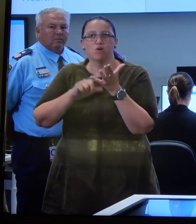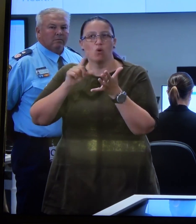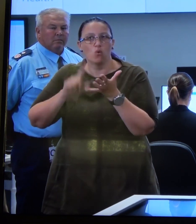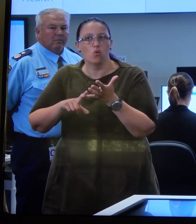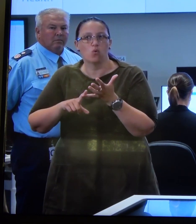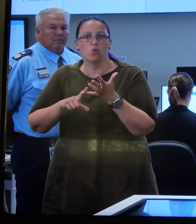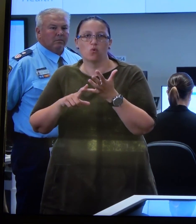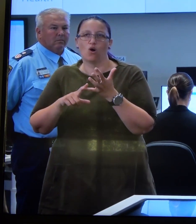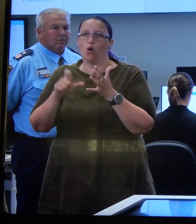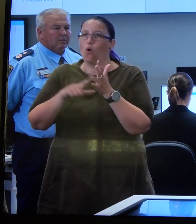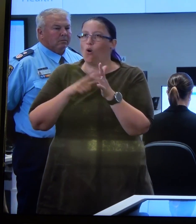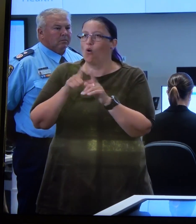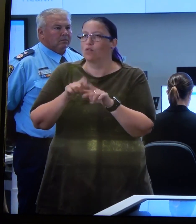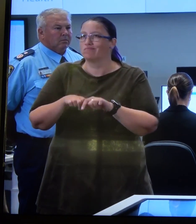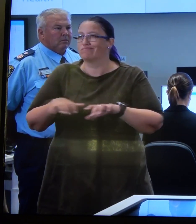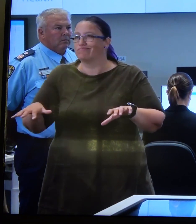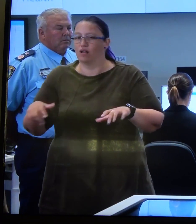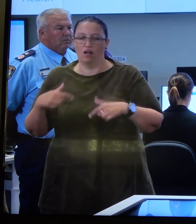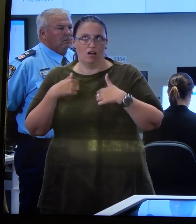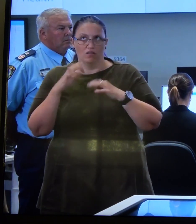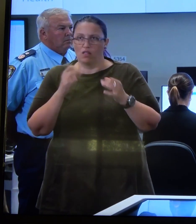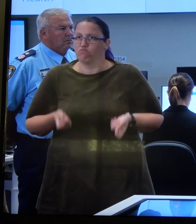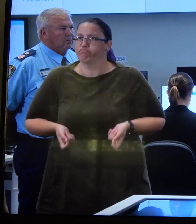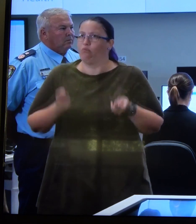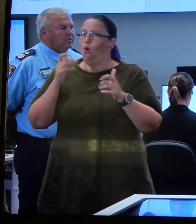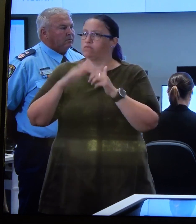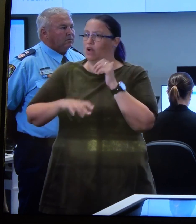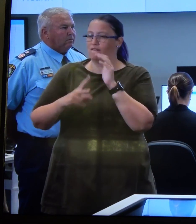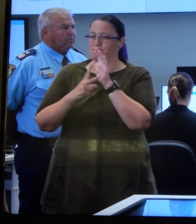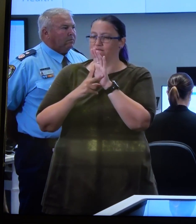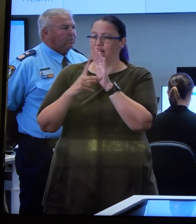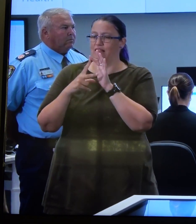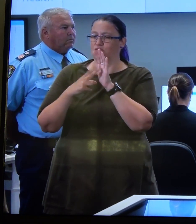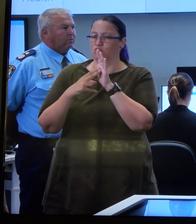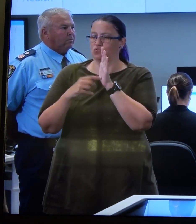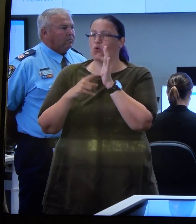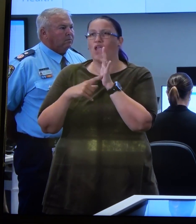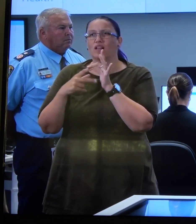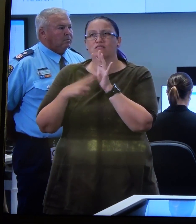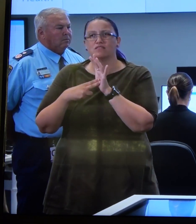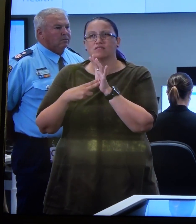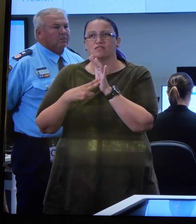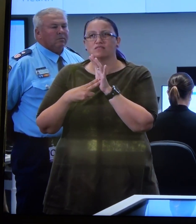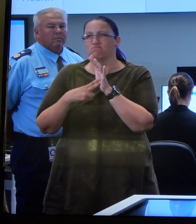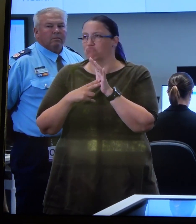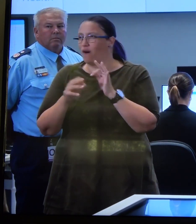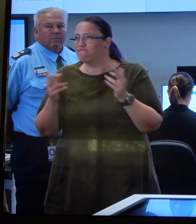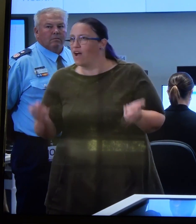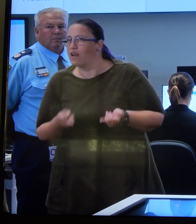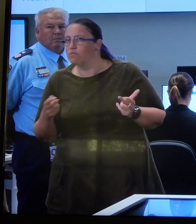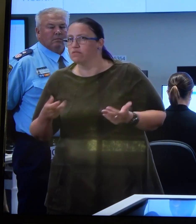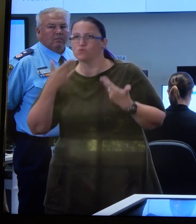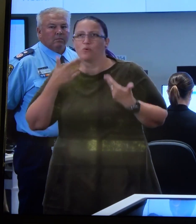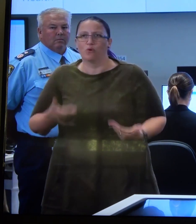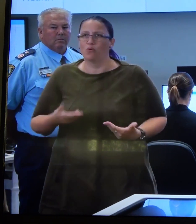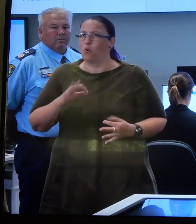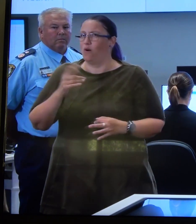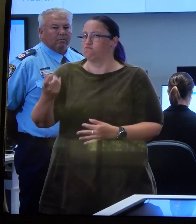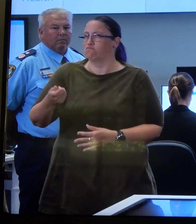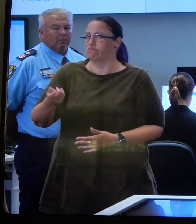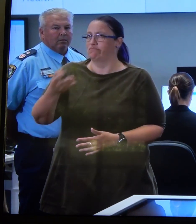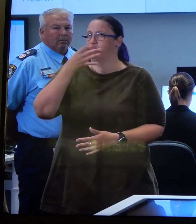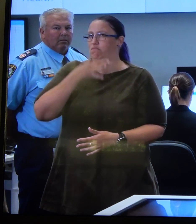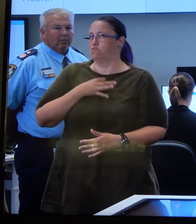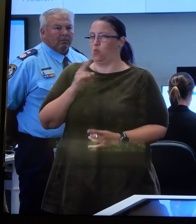of Ventolin availability has not been raised with me. We do think it is prudent for asthmatics to always have their reliever medication and have an